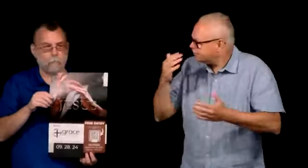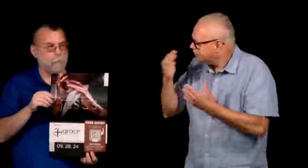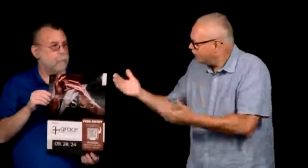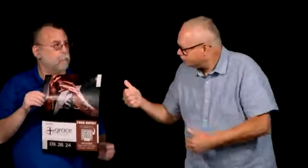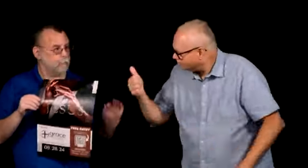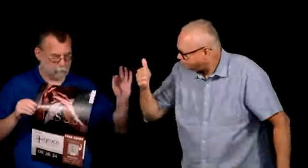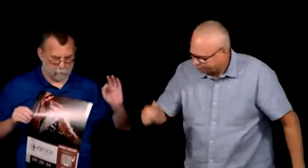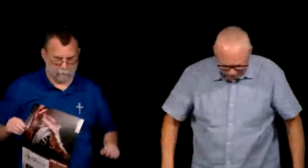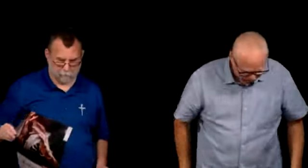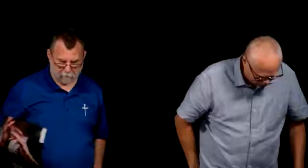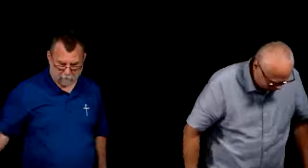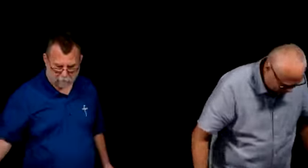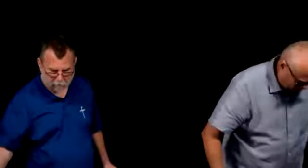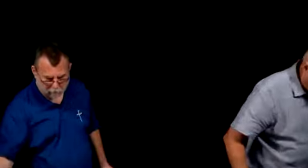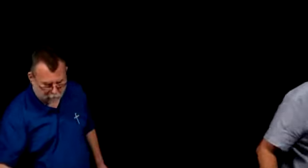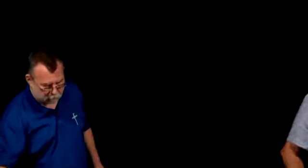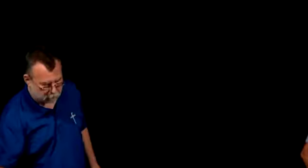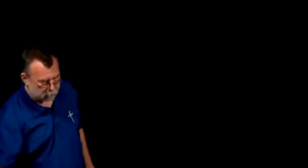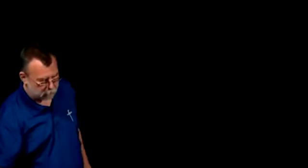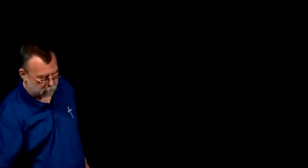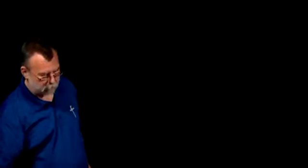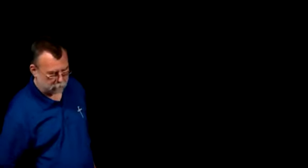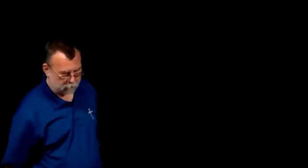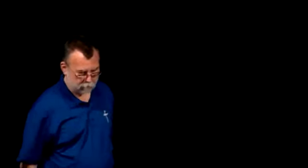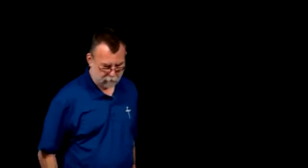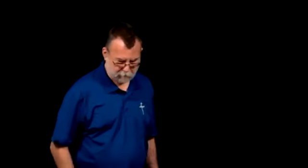to me and ask later. Thank you so much.